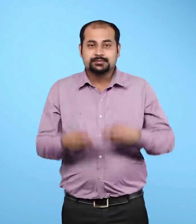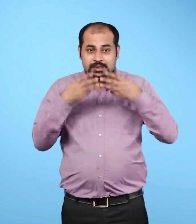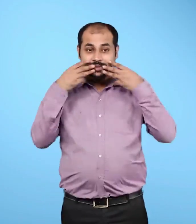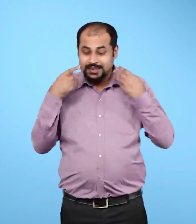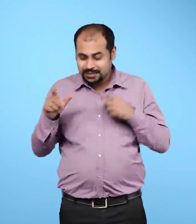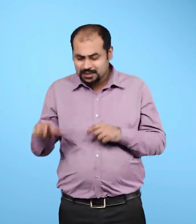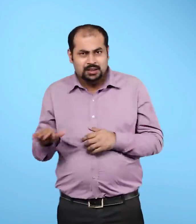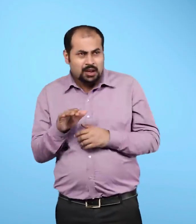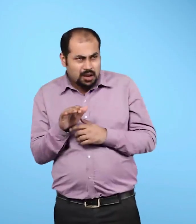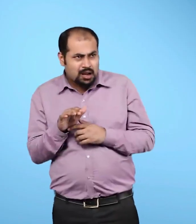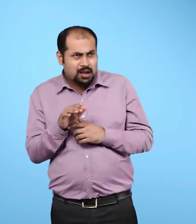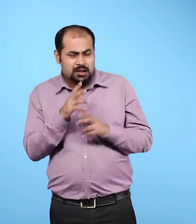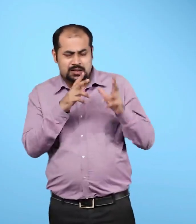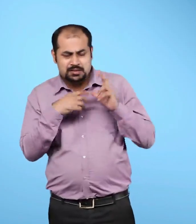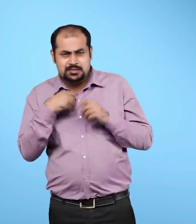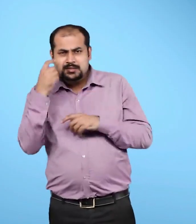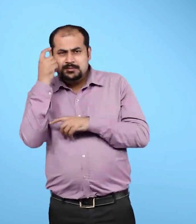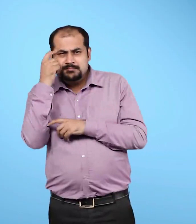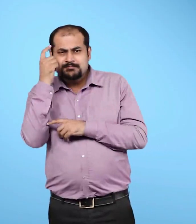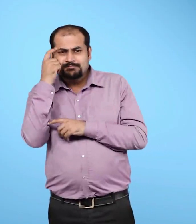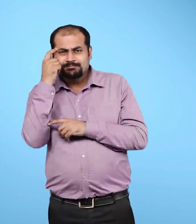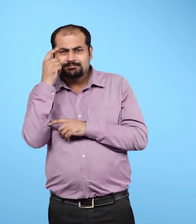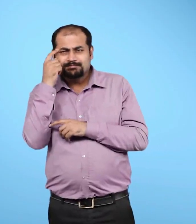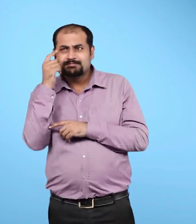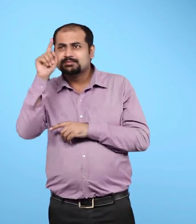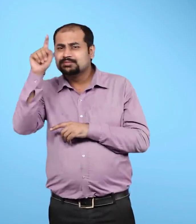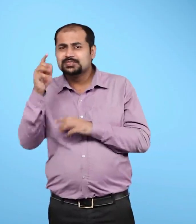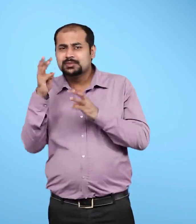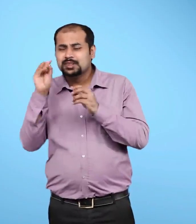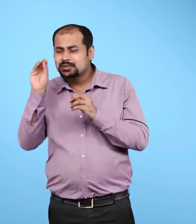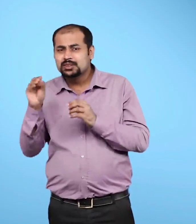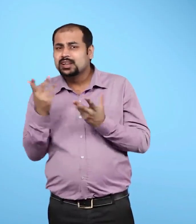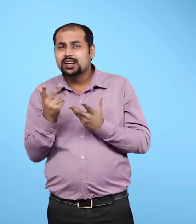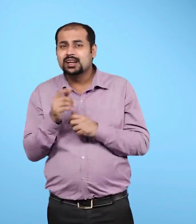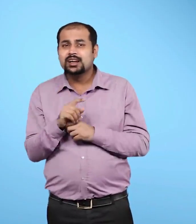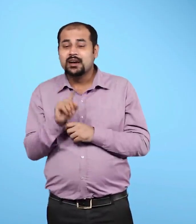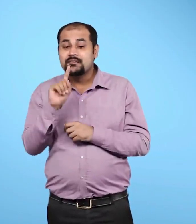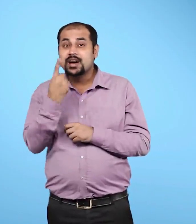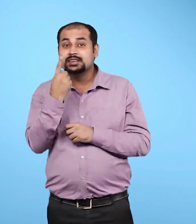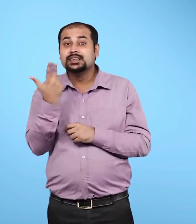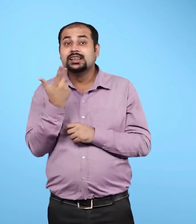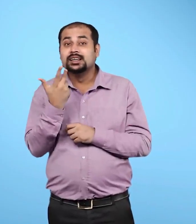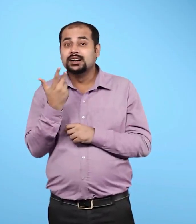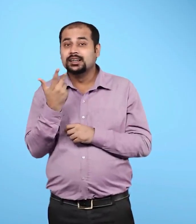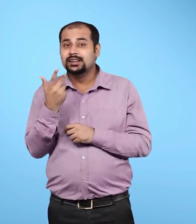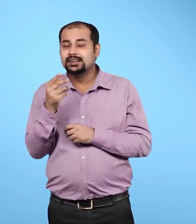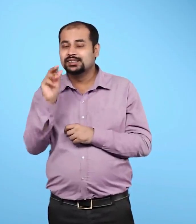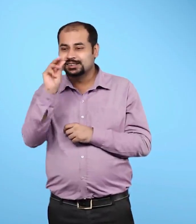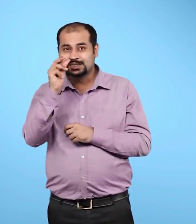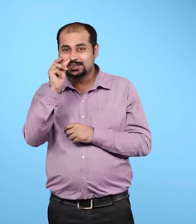Picture 2 shows Cat 1 sitting at the right side of the picture of beads and thinking, I